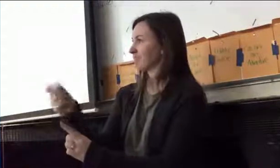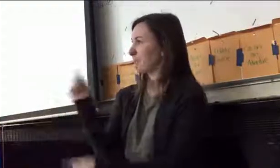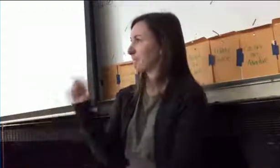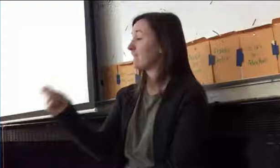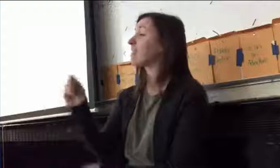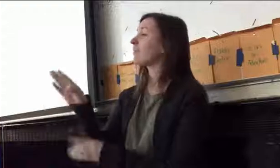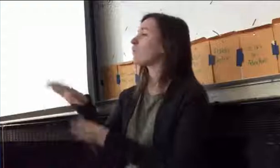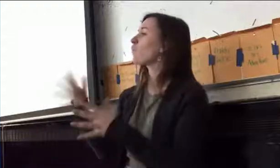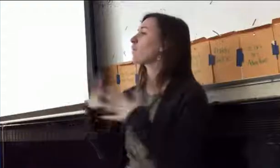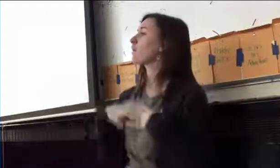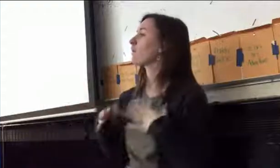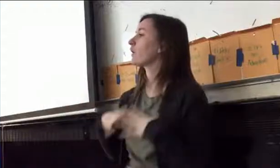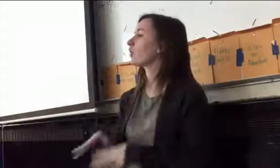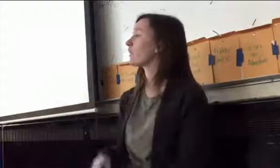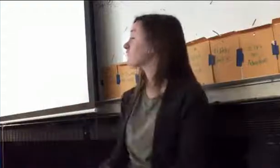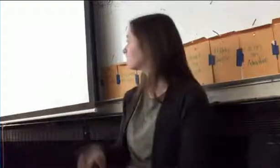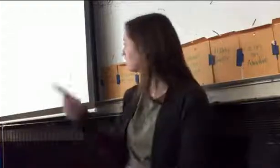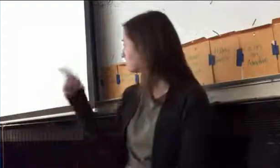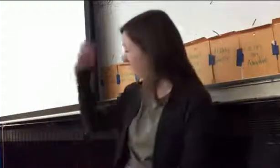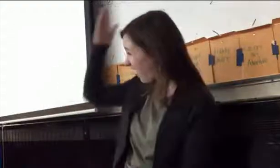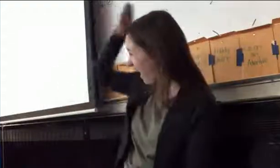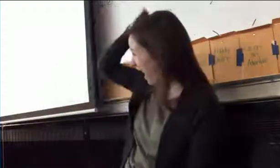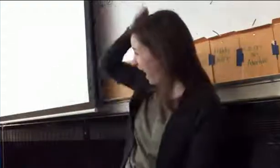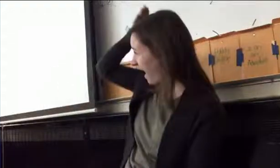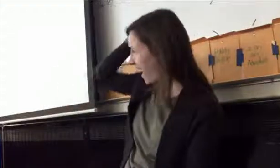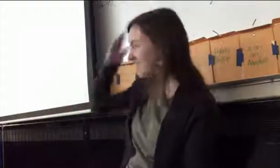all wearing?